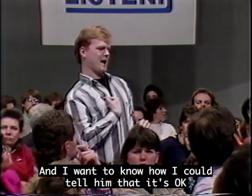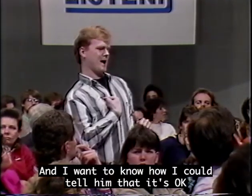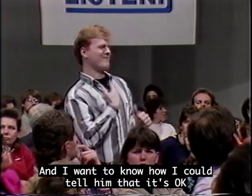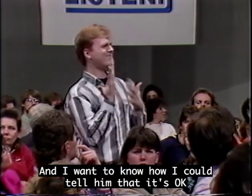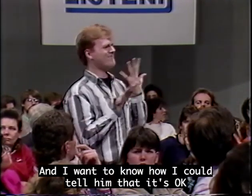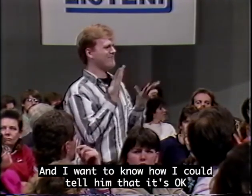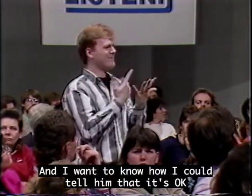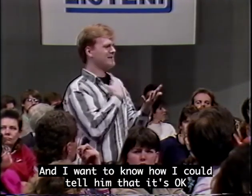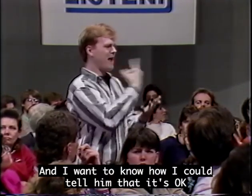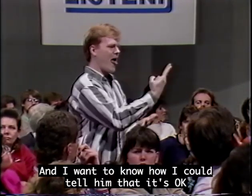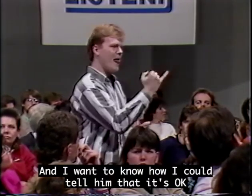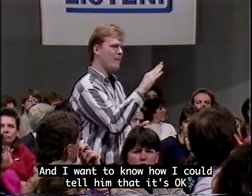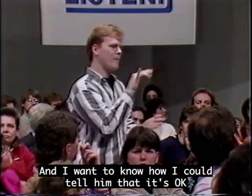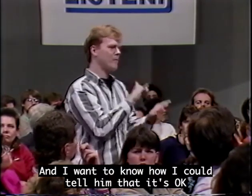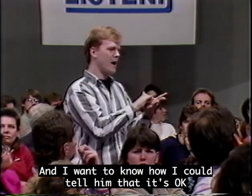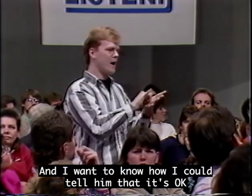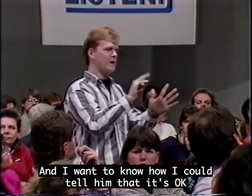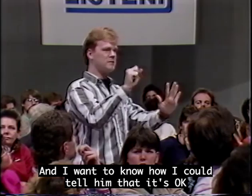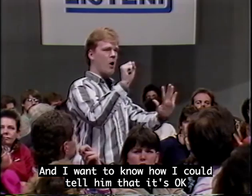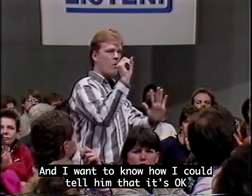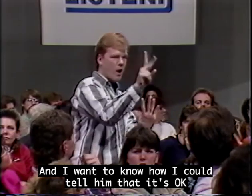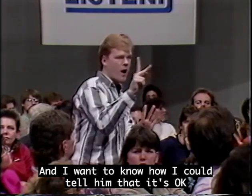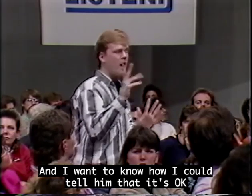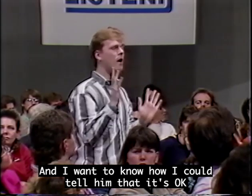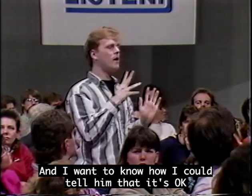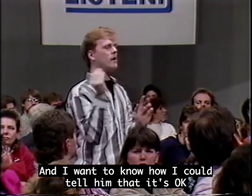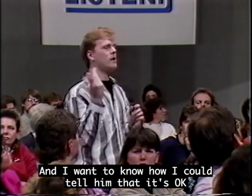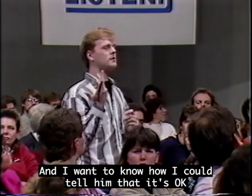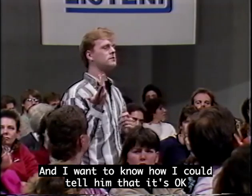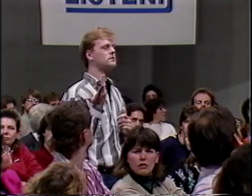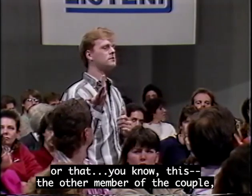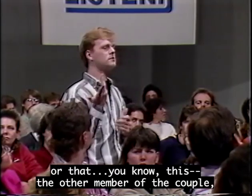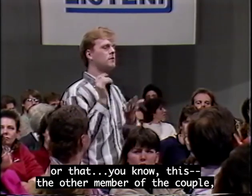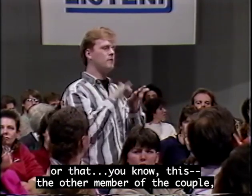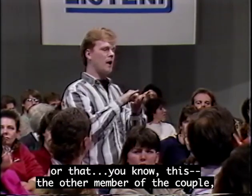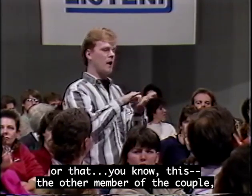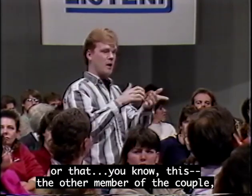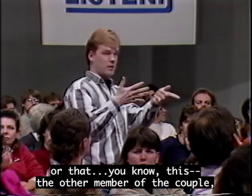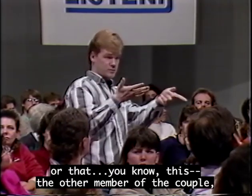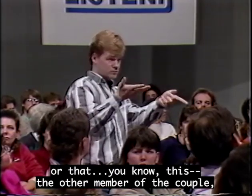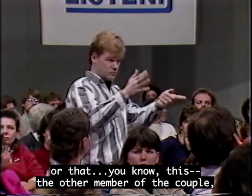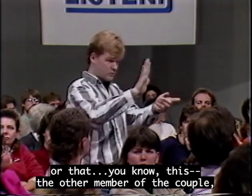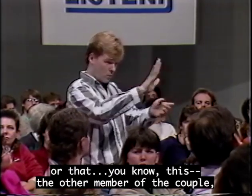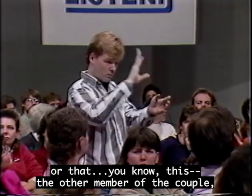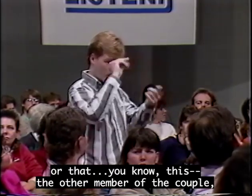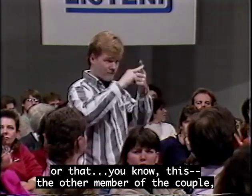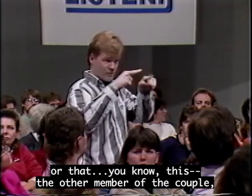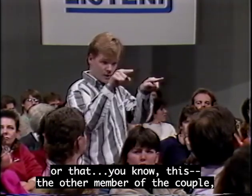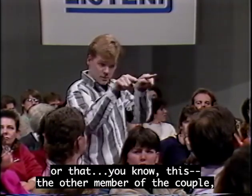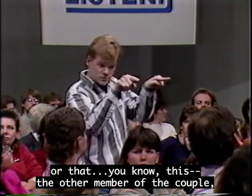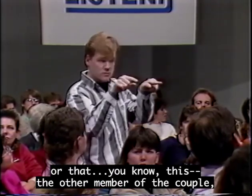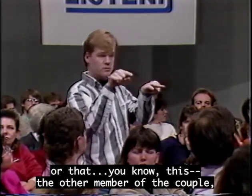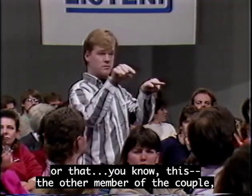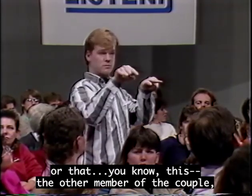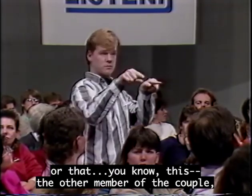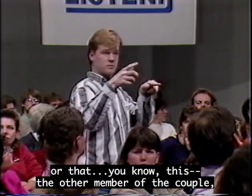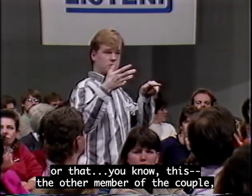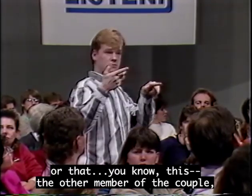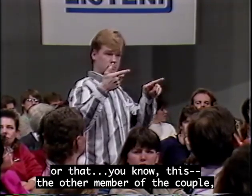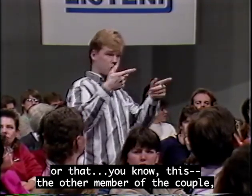And I want to know how I could tell him that it's okay, or that, you know, the other